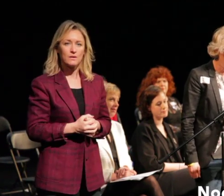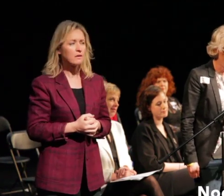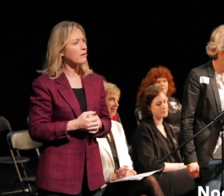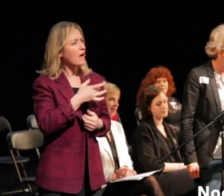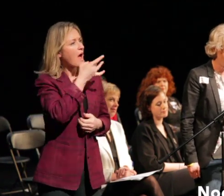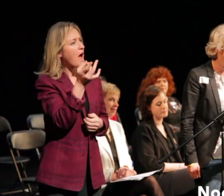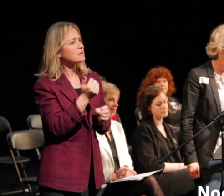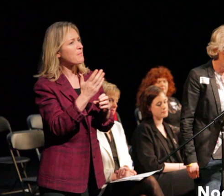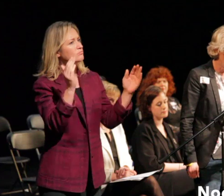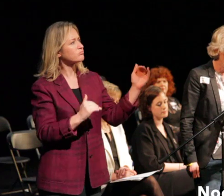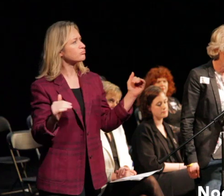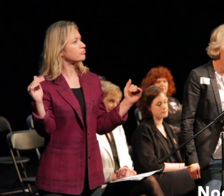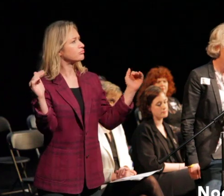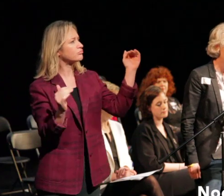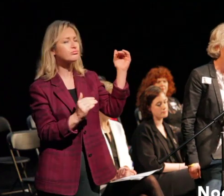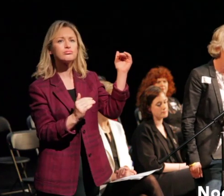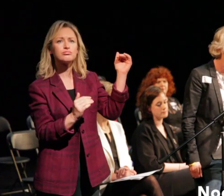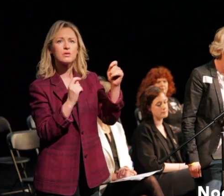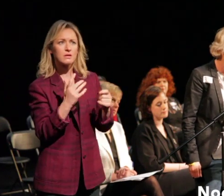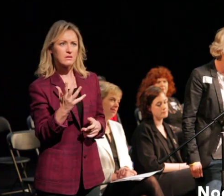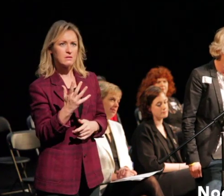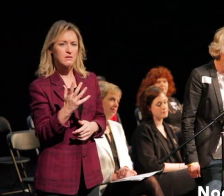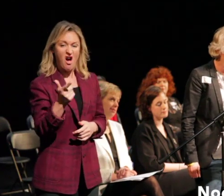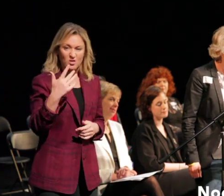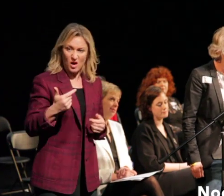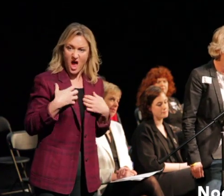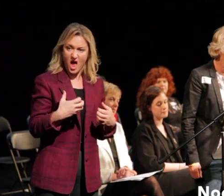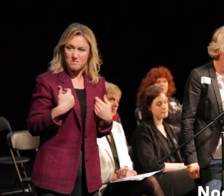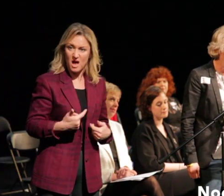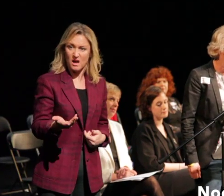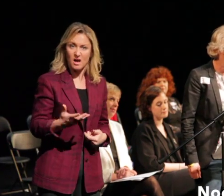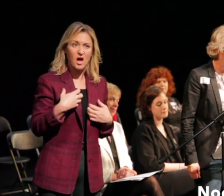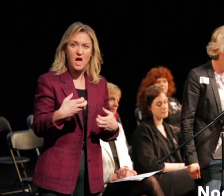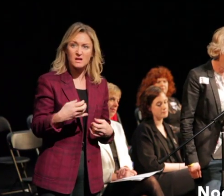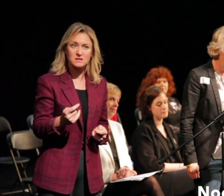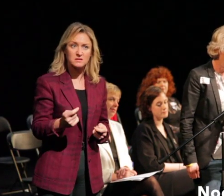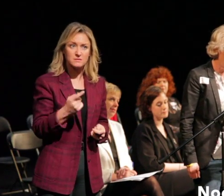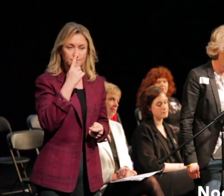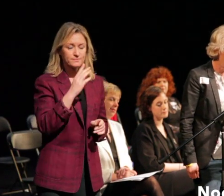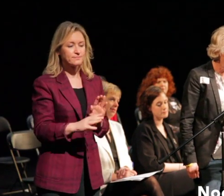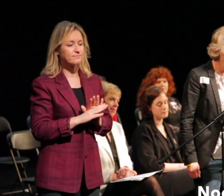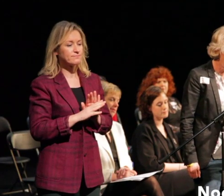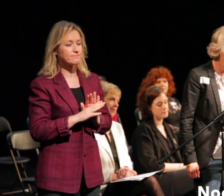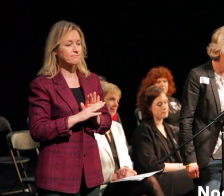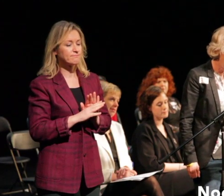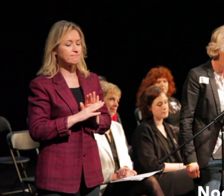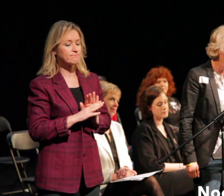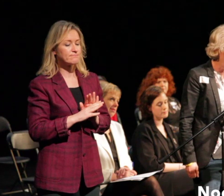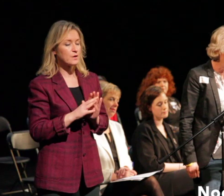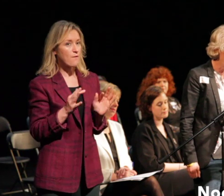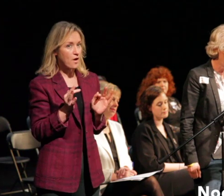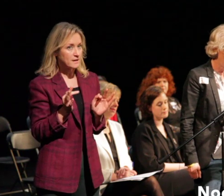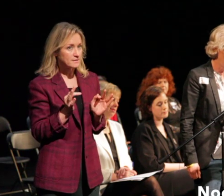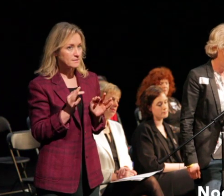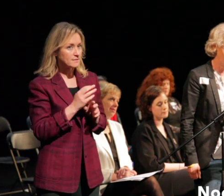in theatre in terms of gender, you can be called a man hater. So you stop speaking out because you're frightened of not getting work from the men